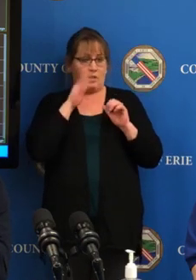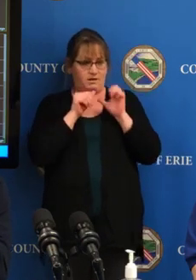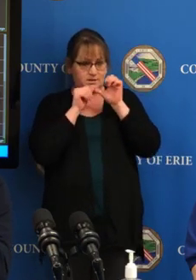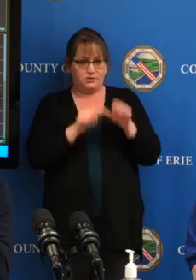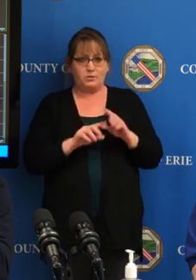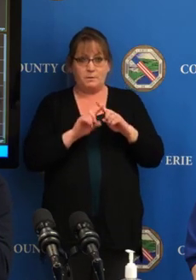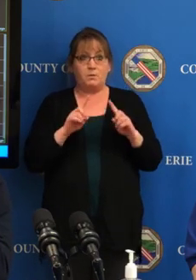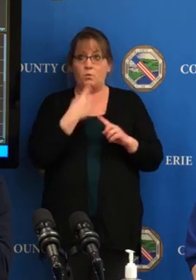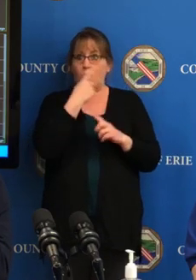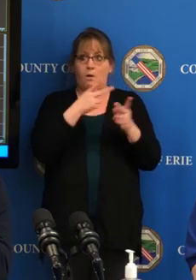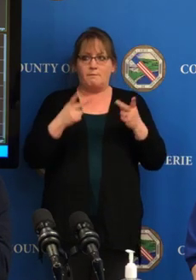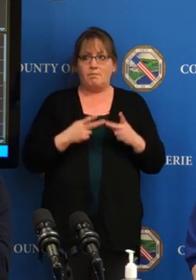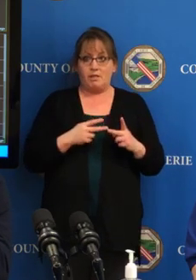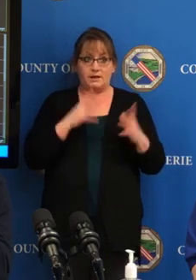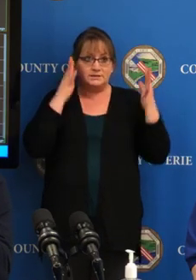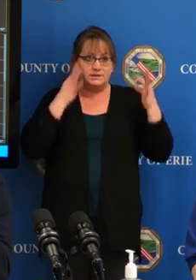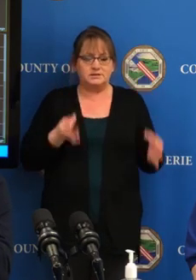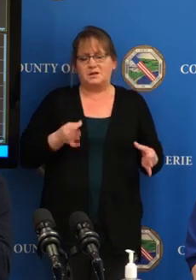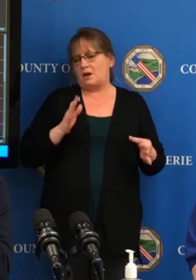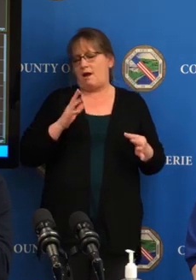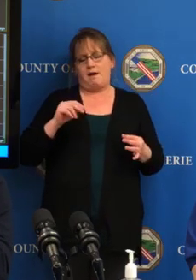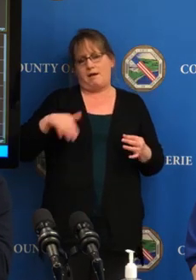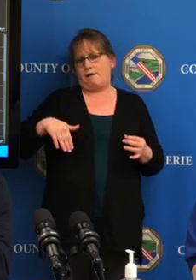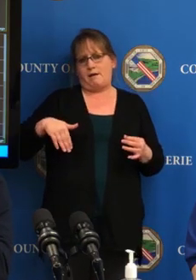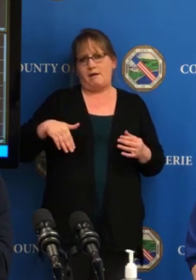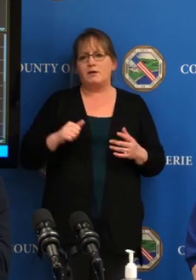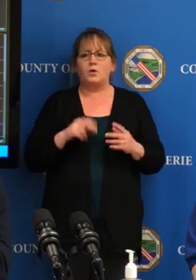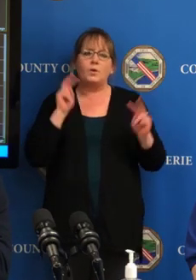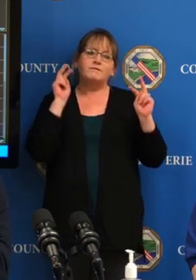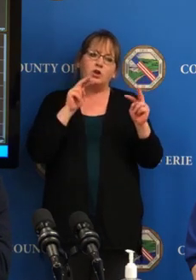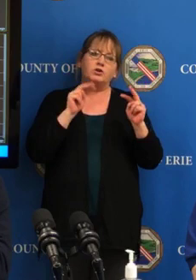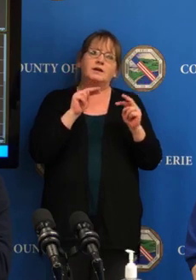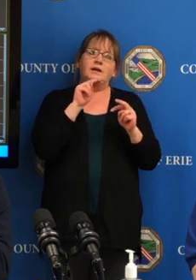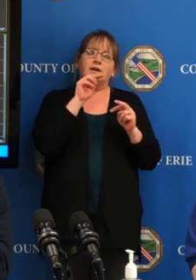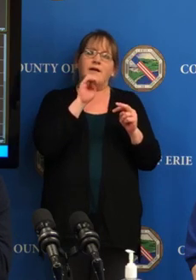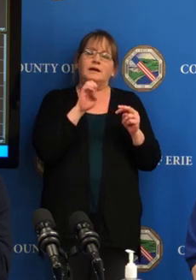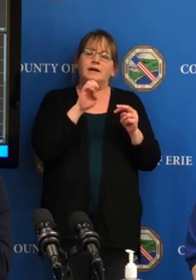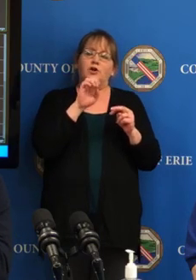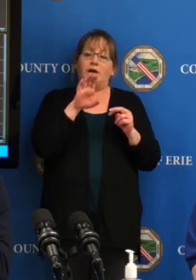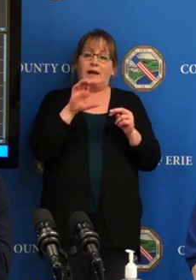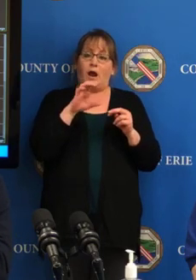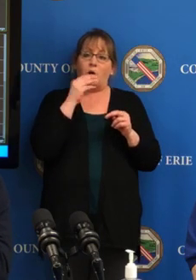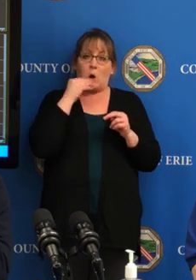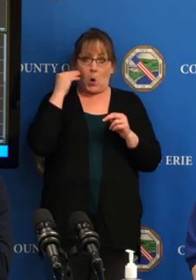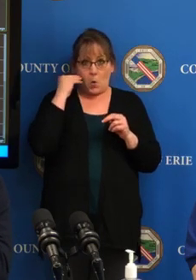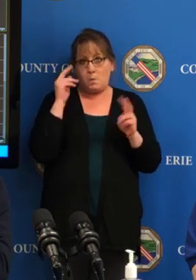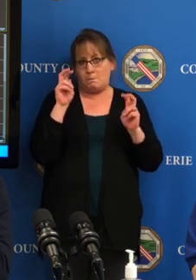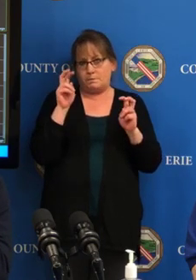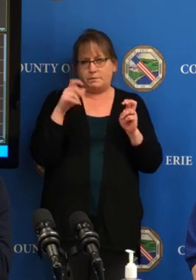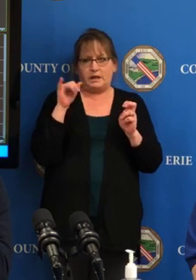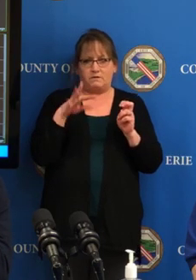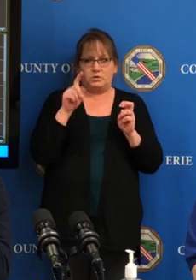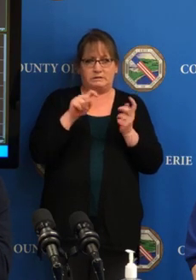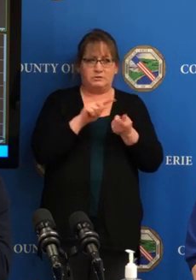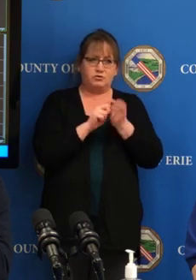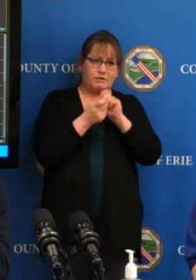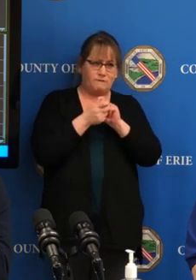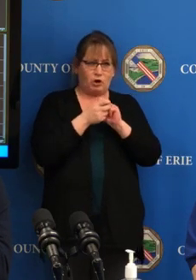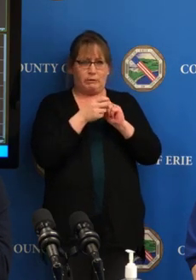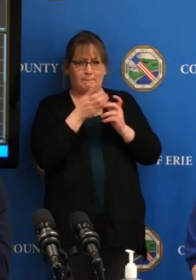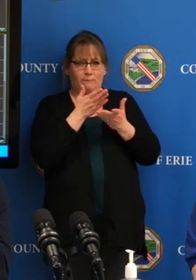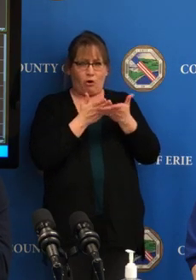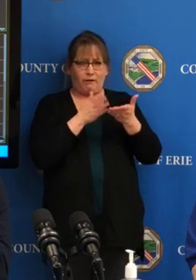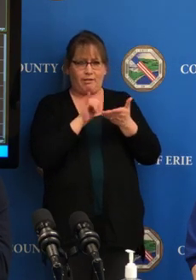one set location identified. We have taken a look at the Erie County home. If we had to convert a portion of it, we